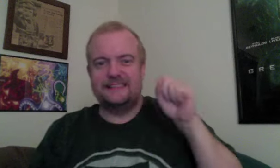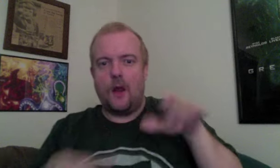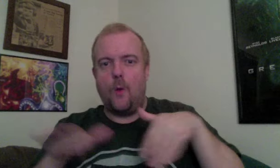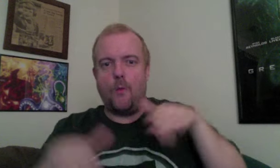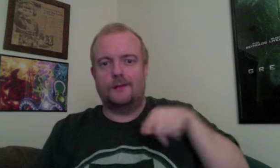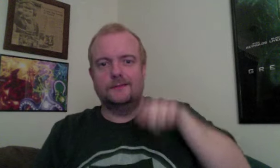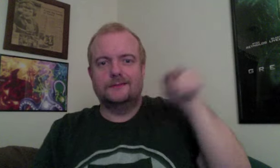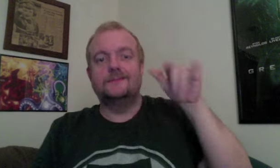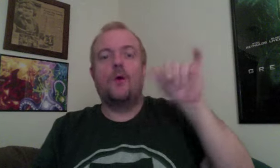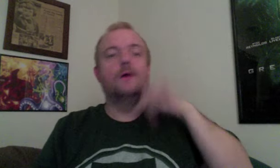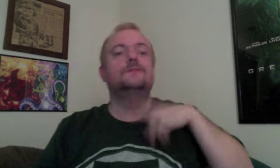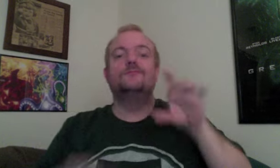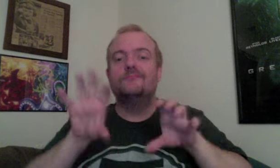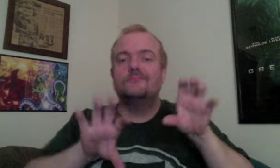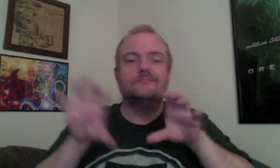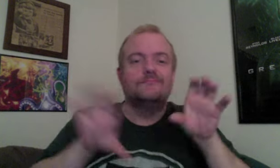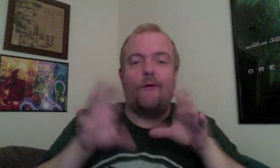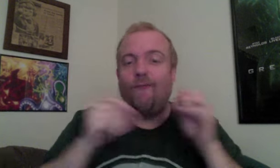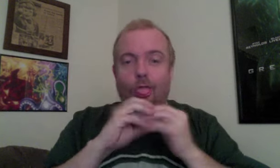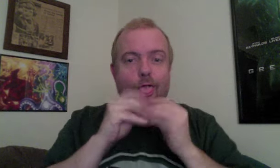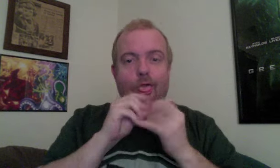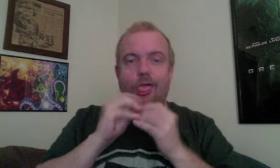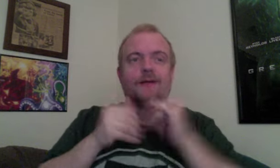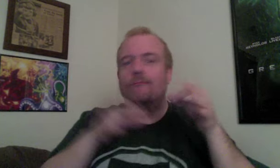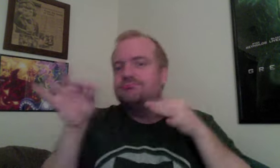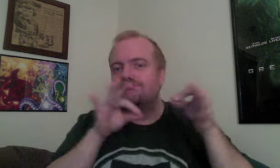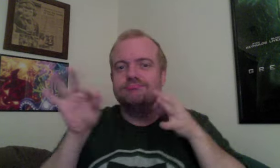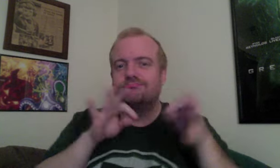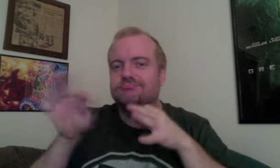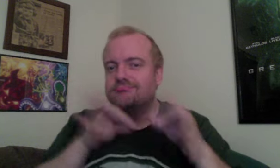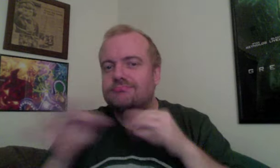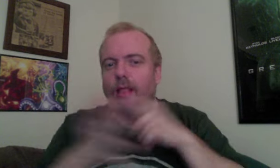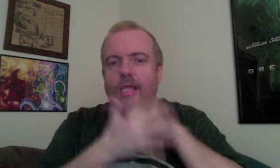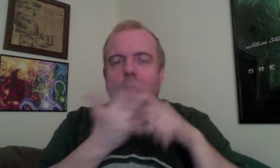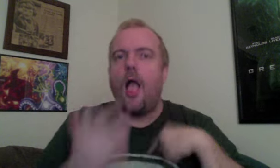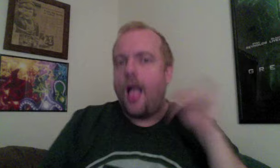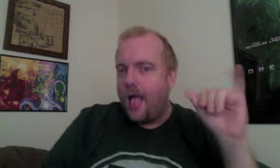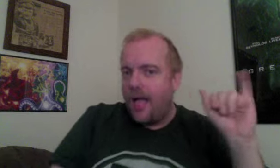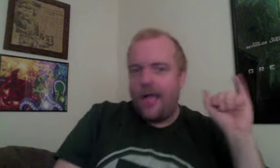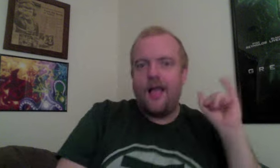The nearest volcanoes are here, in Saudi Arabia's Great Rift Mountain Range.